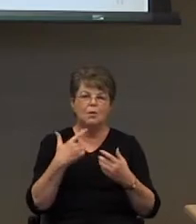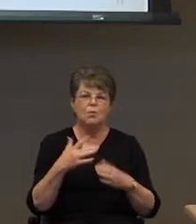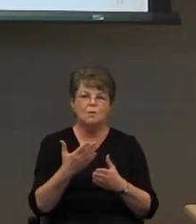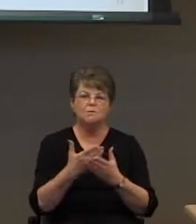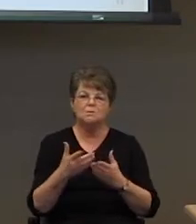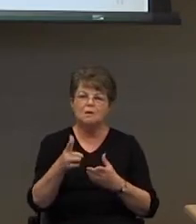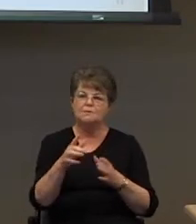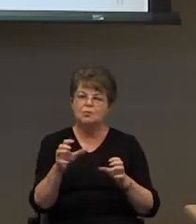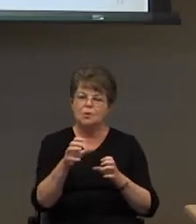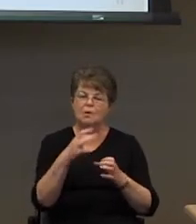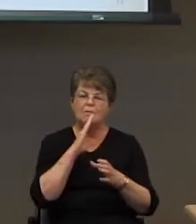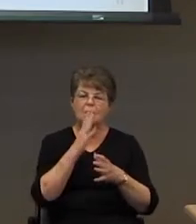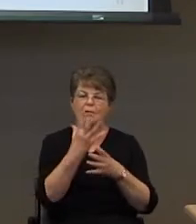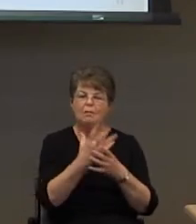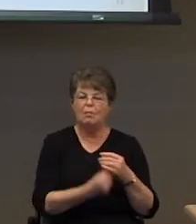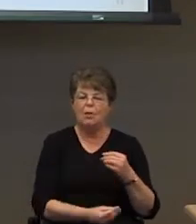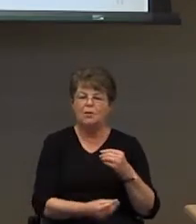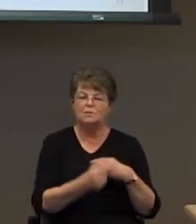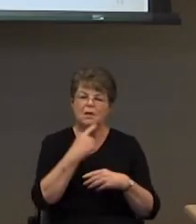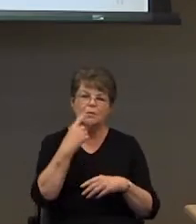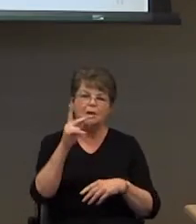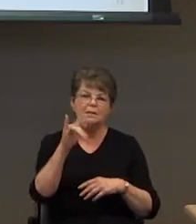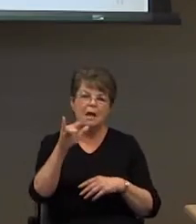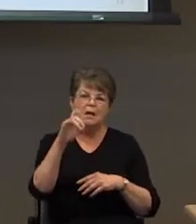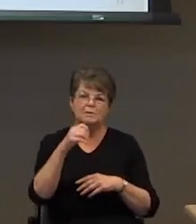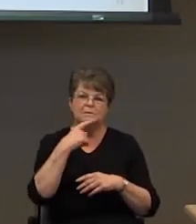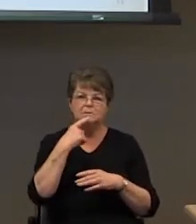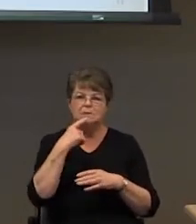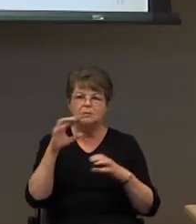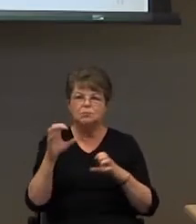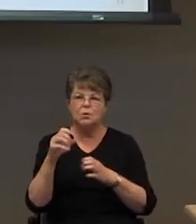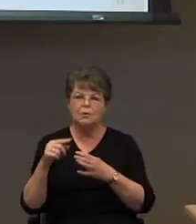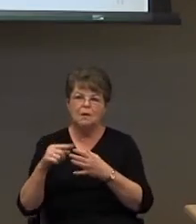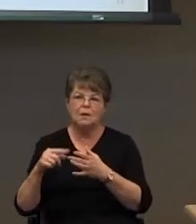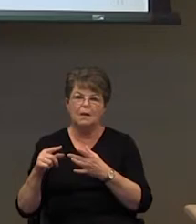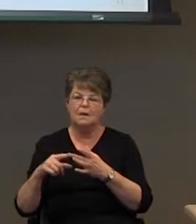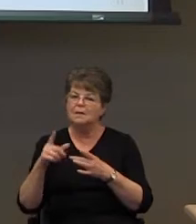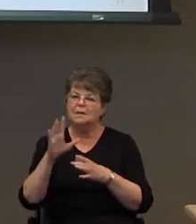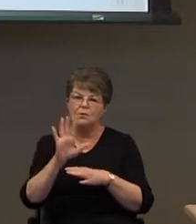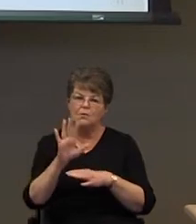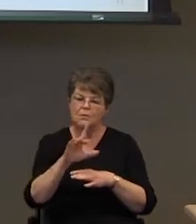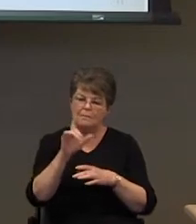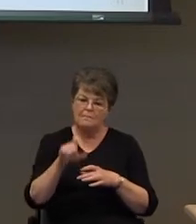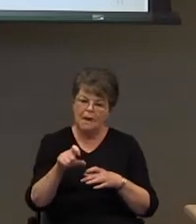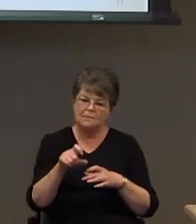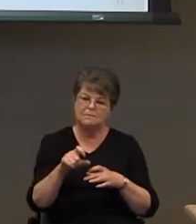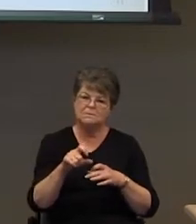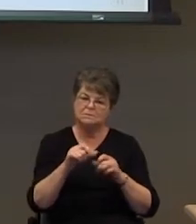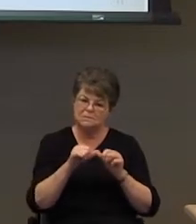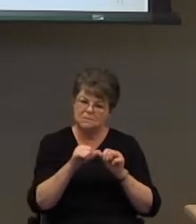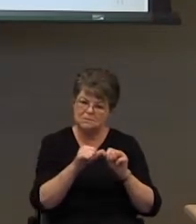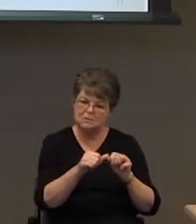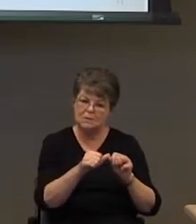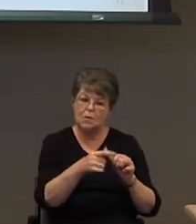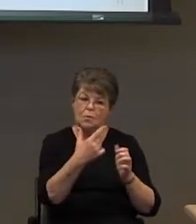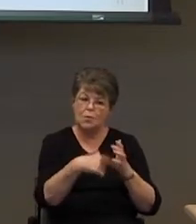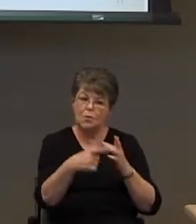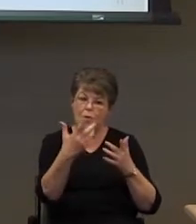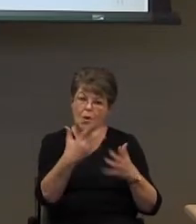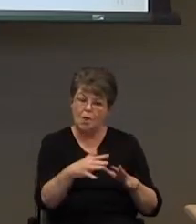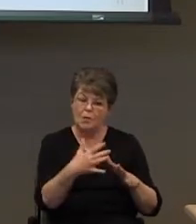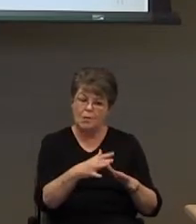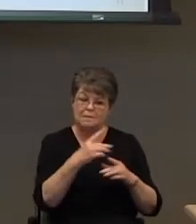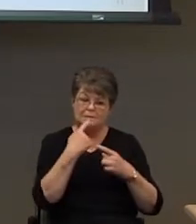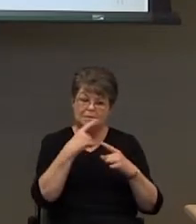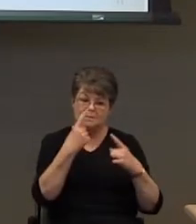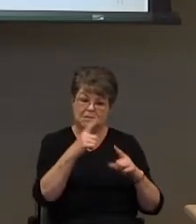stuff that we're doing to be lost in the fold saying, well, Kyle said do this, that, and the other. He didn't say keep doing that. It's important that the stuff that we are successful at, that we